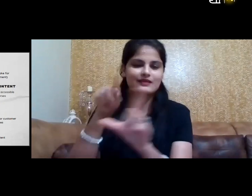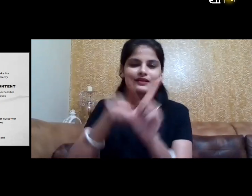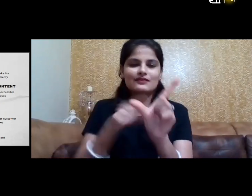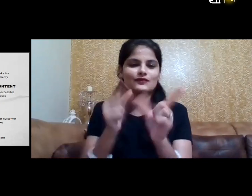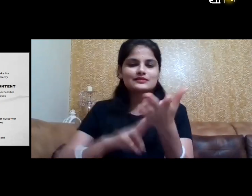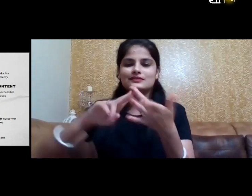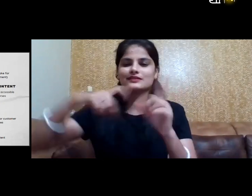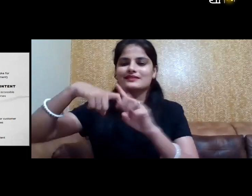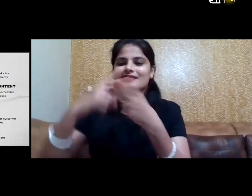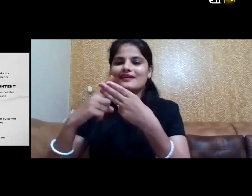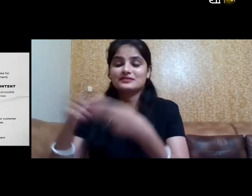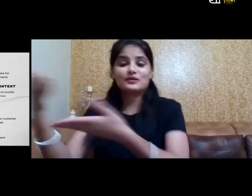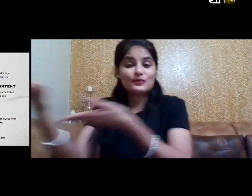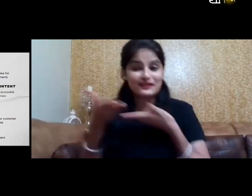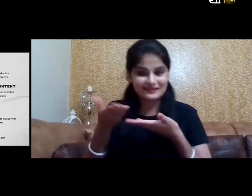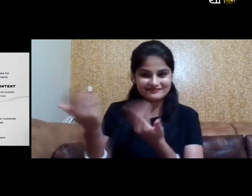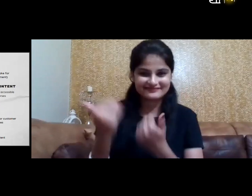from Uniki.